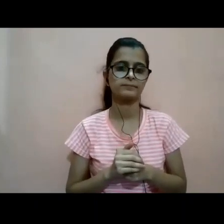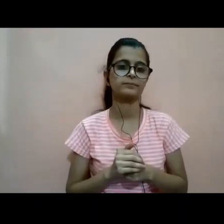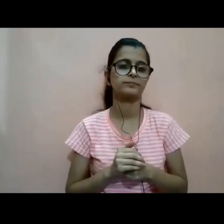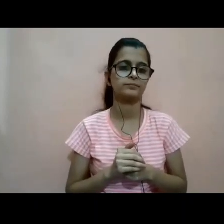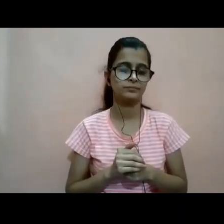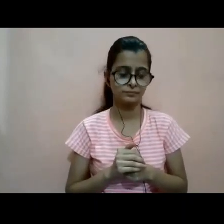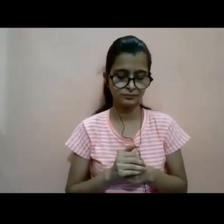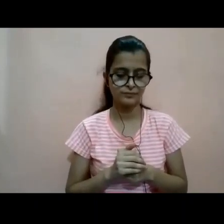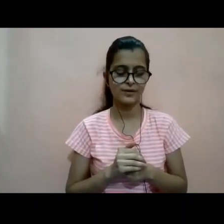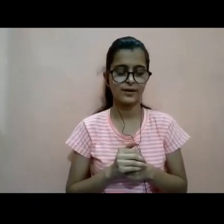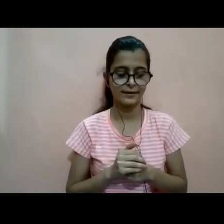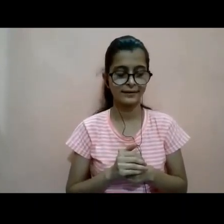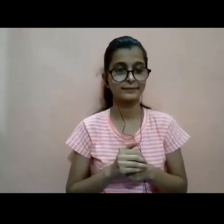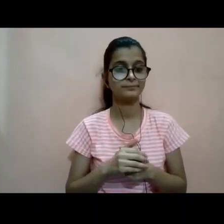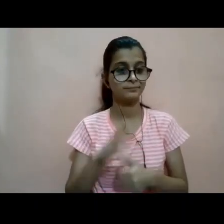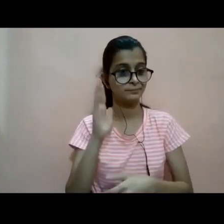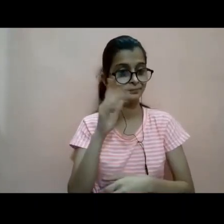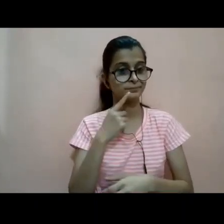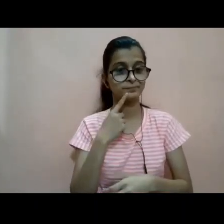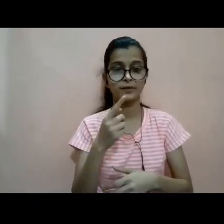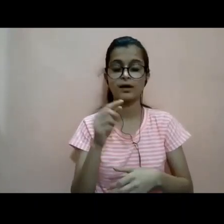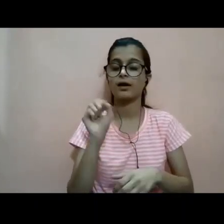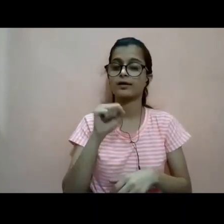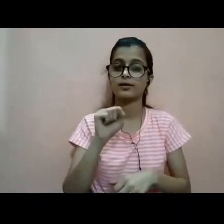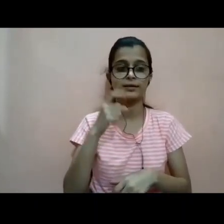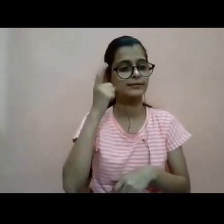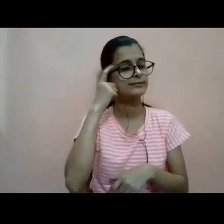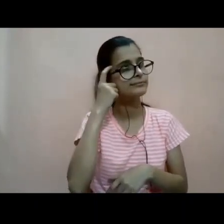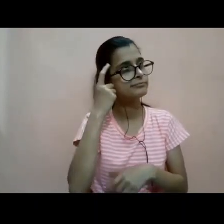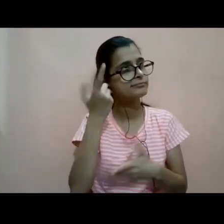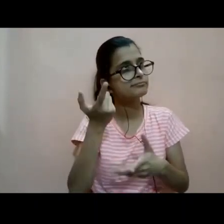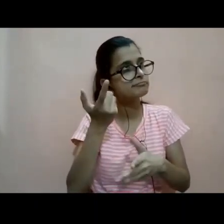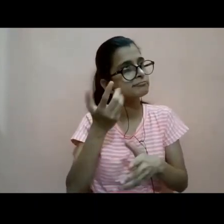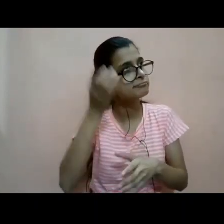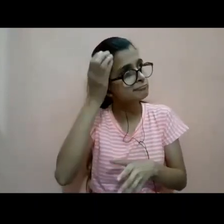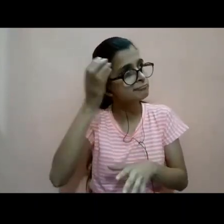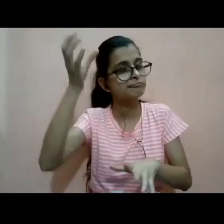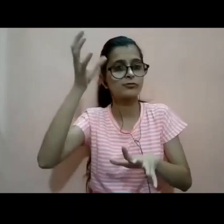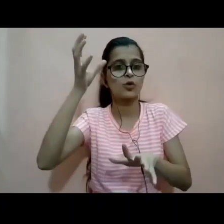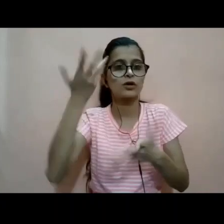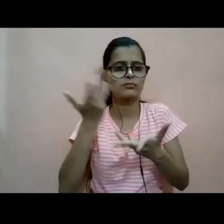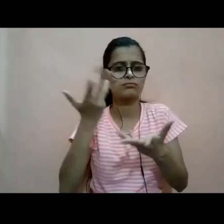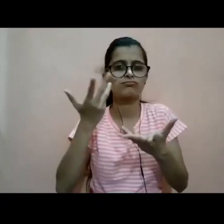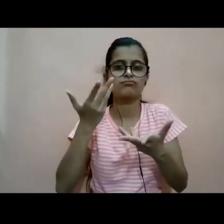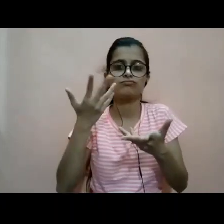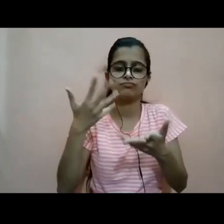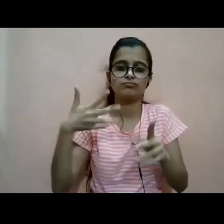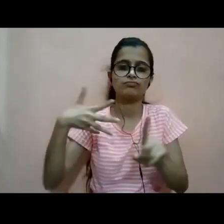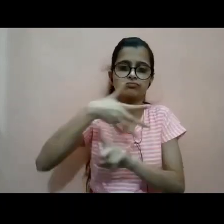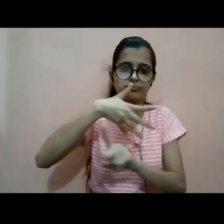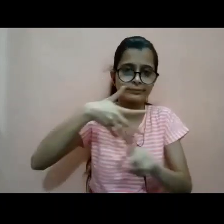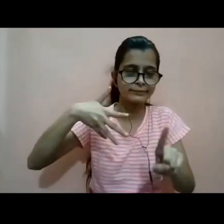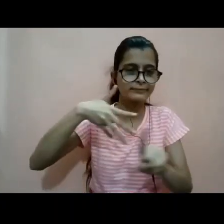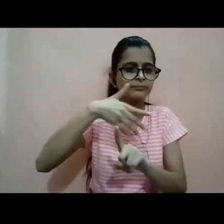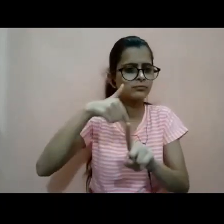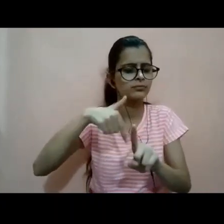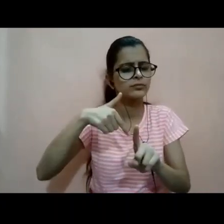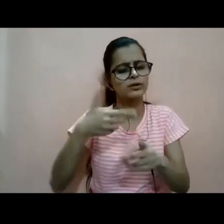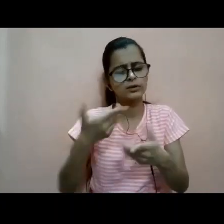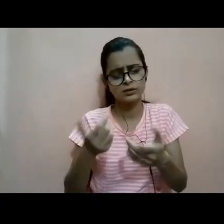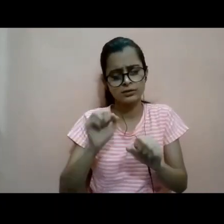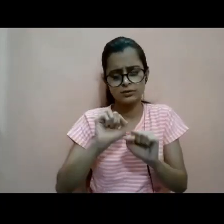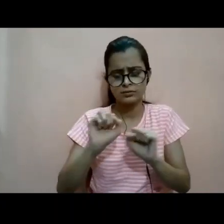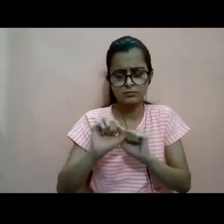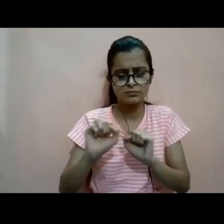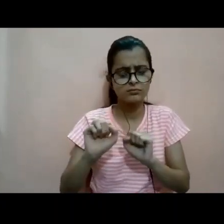I think by wanting to know about context, about wanting to ensure that any understanding of